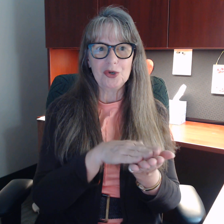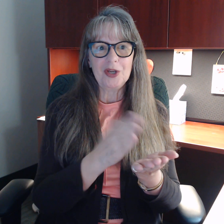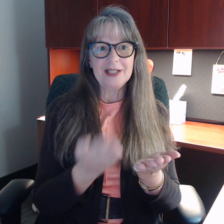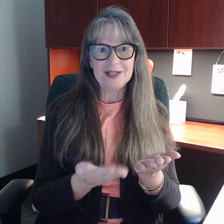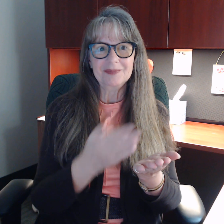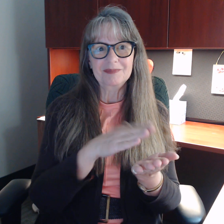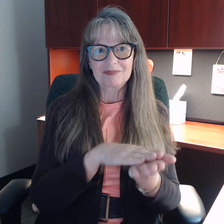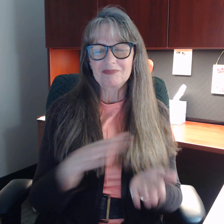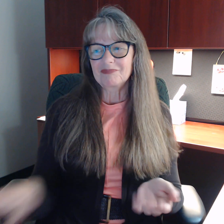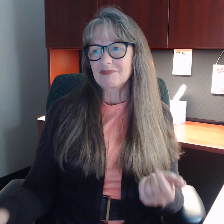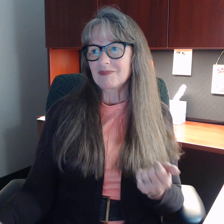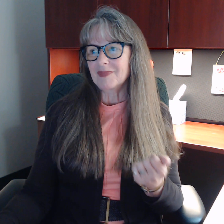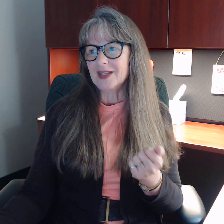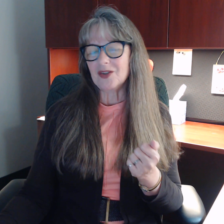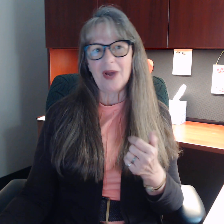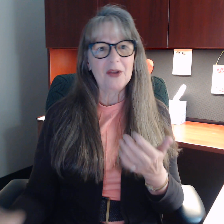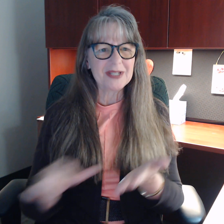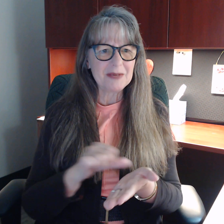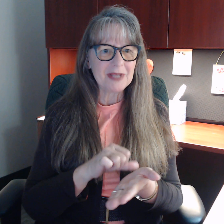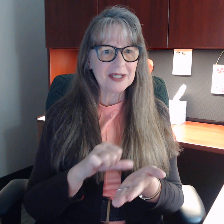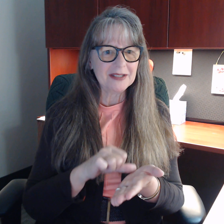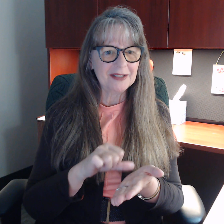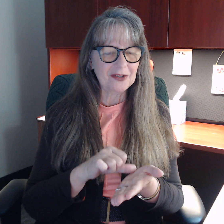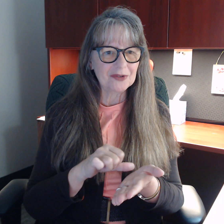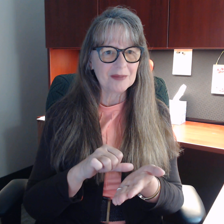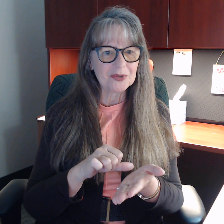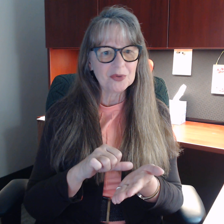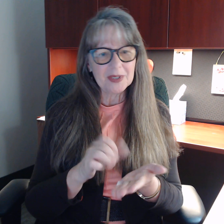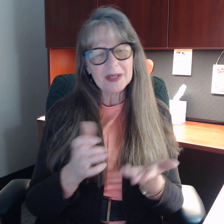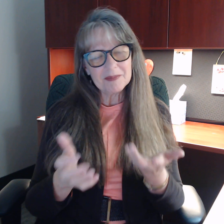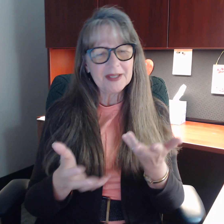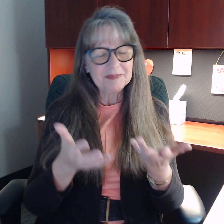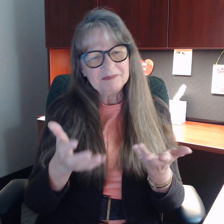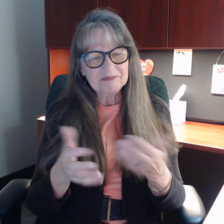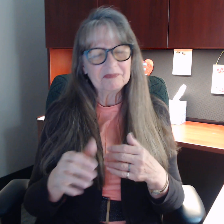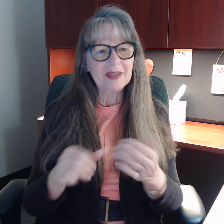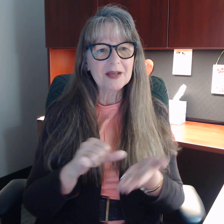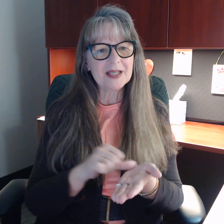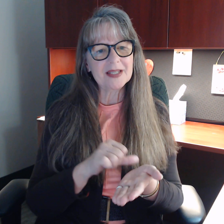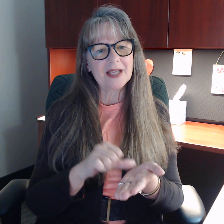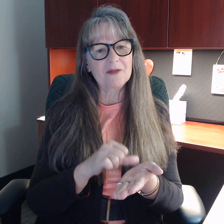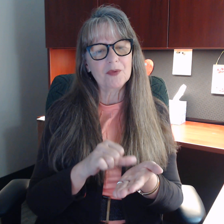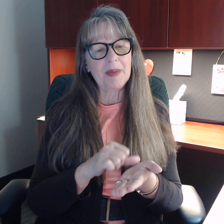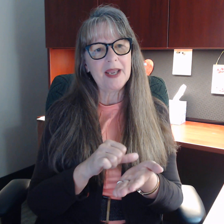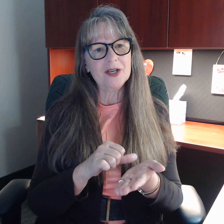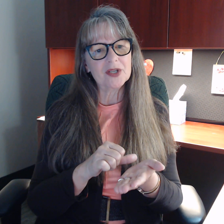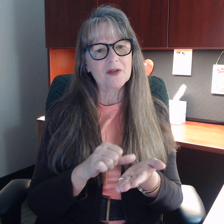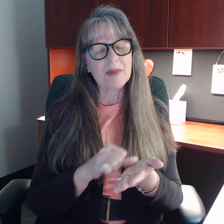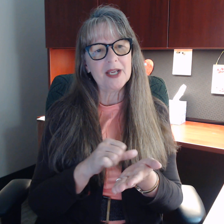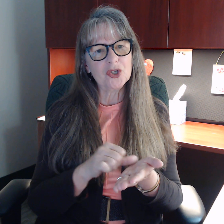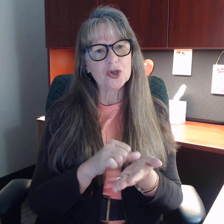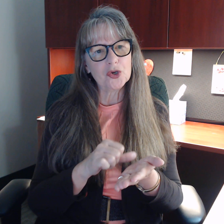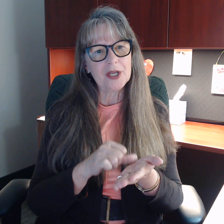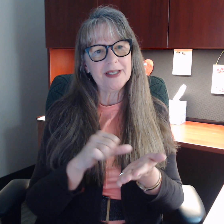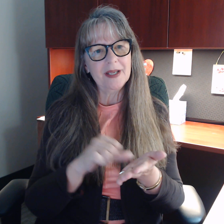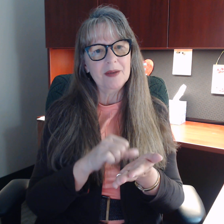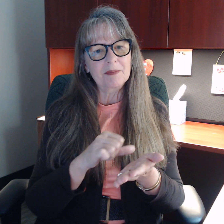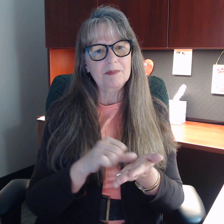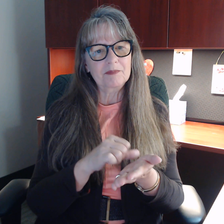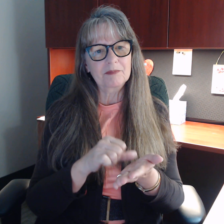it. So I know it seems like you're double doing it, but because that's a sign for page instead of page turning. But it's